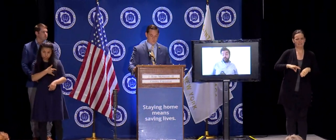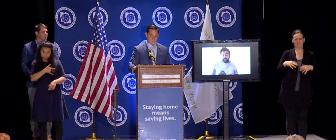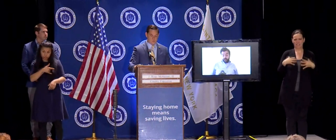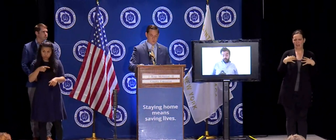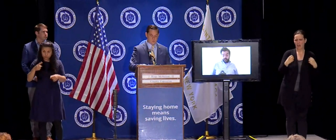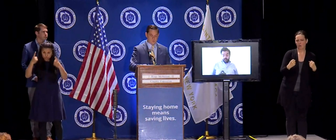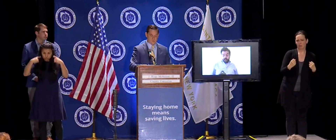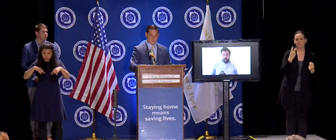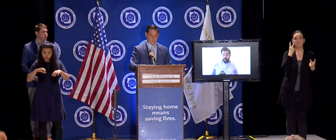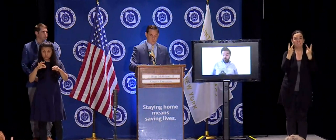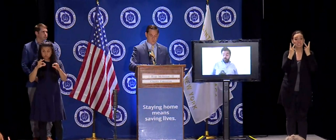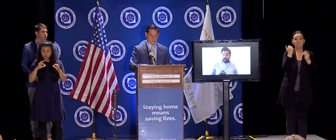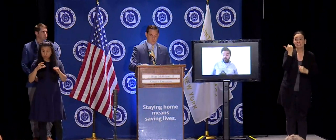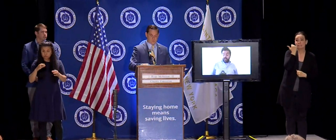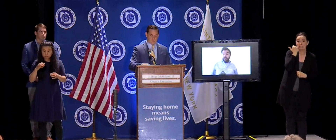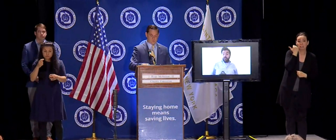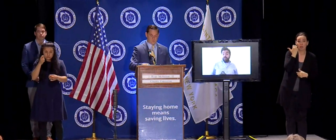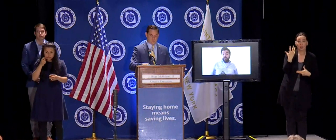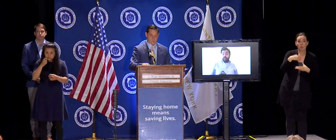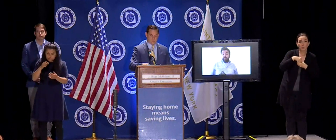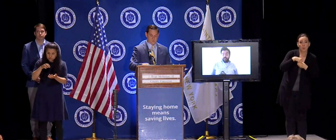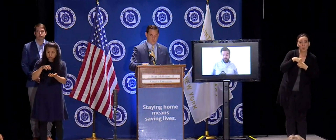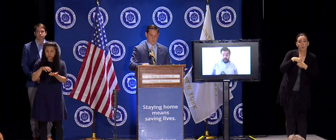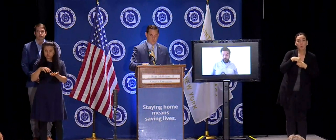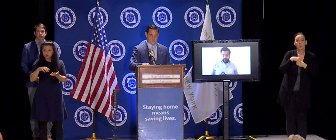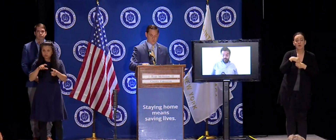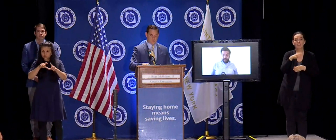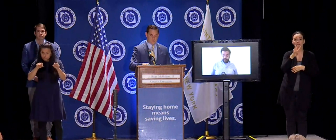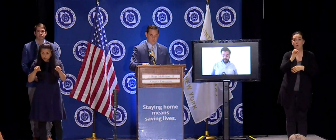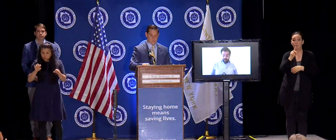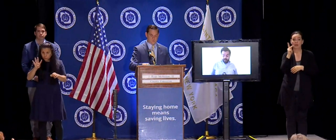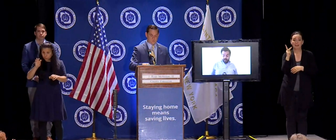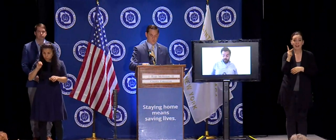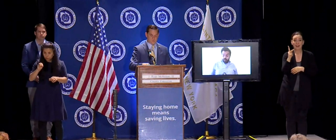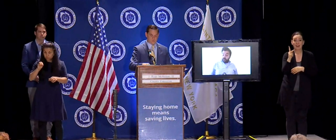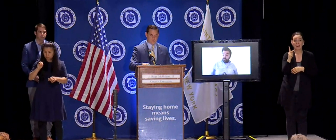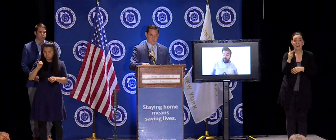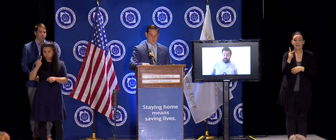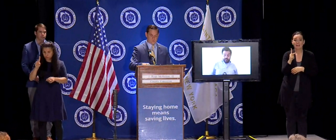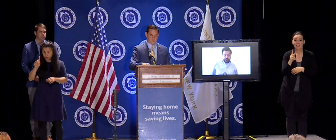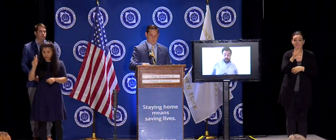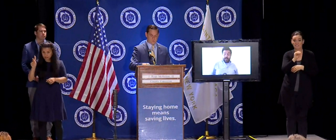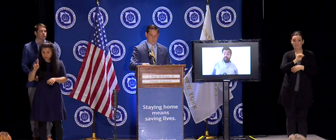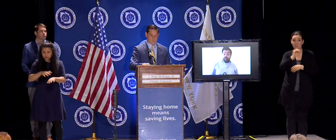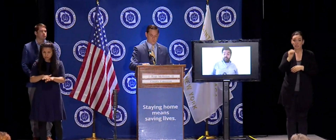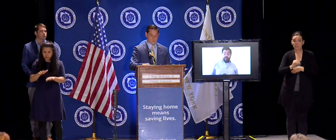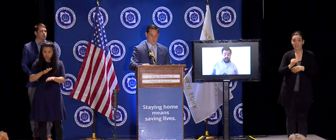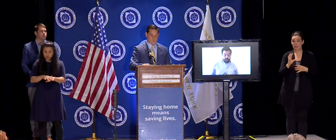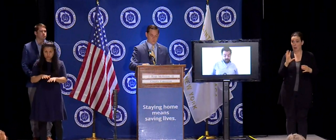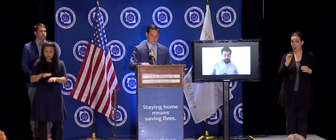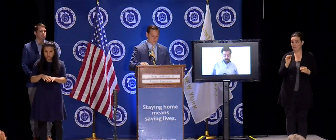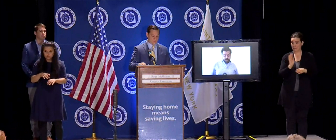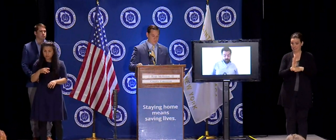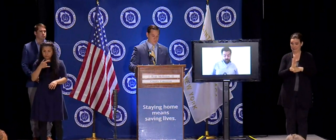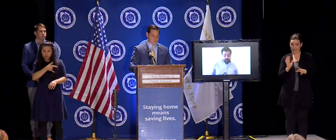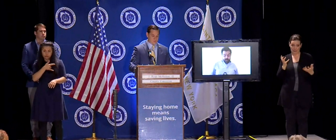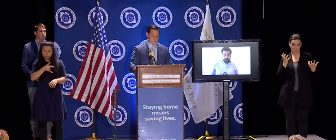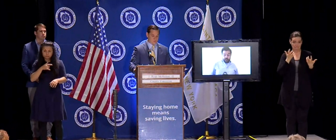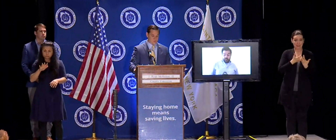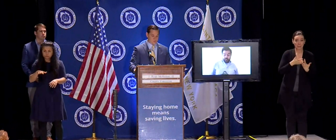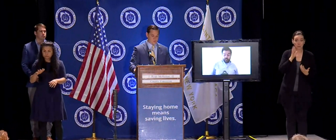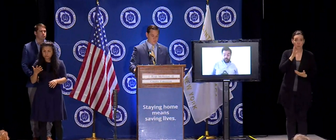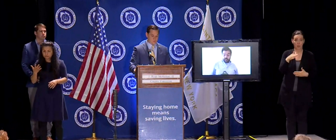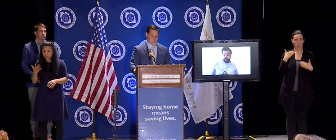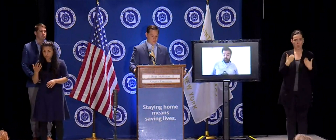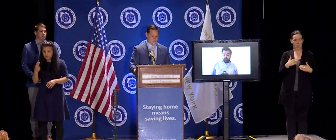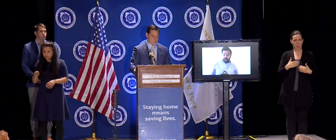dental insurance, and 401k with a 50% company match. One of the benefits that I'm most passionate about is